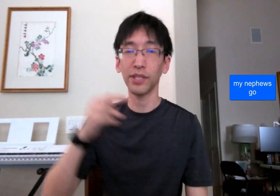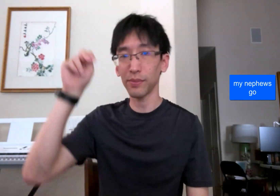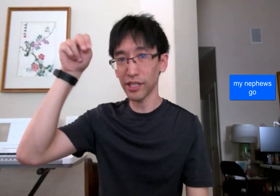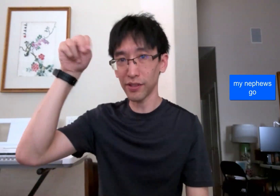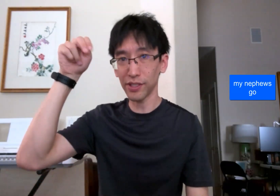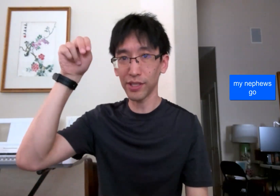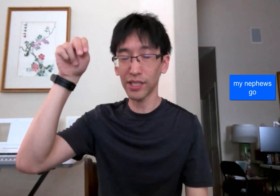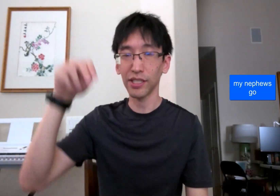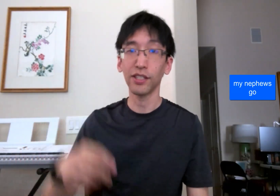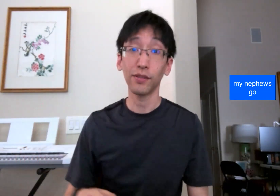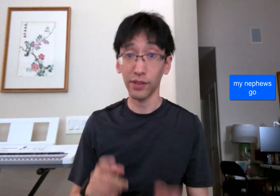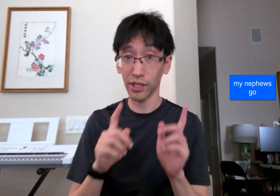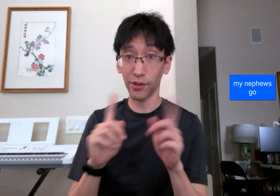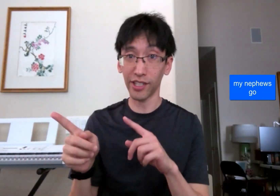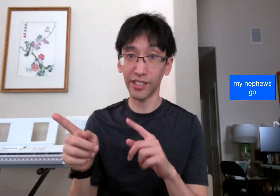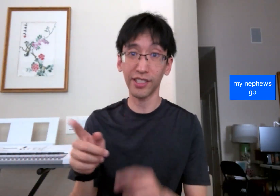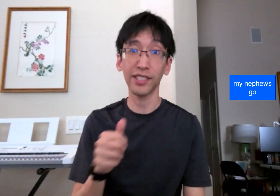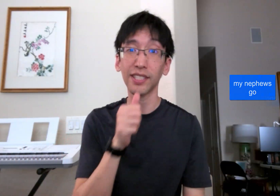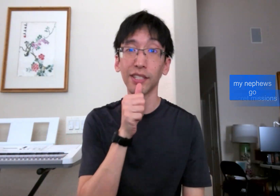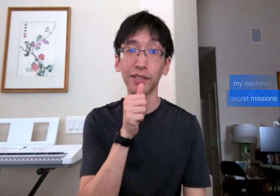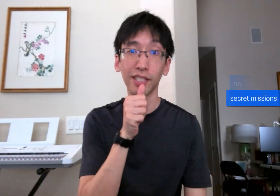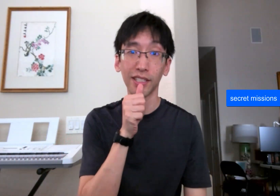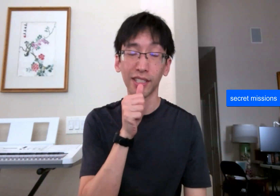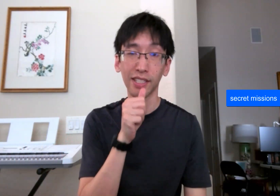me and my nephews, we'd go on